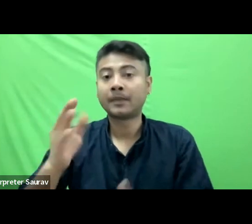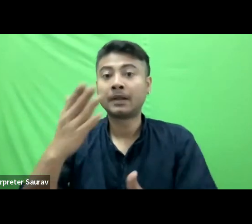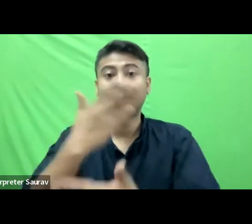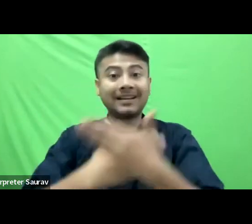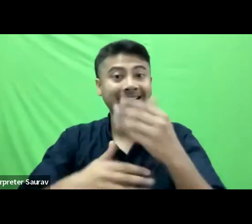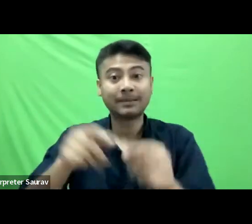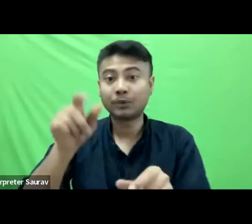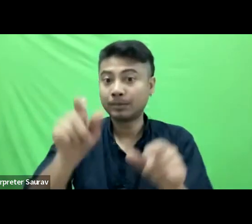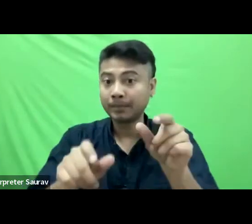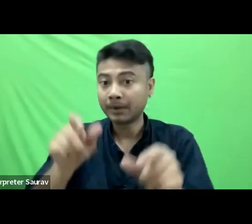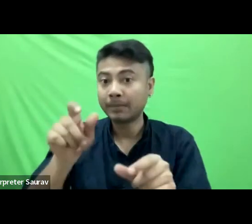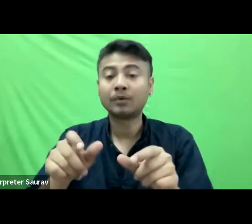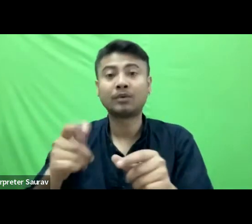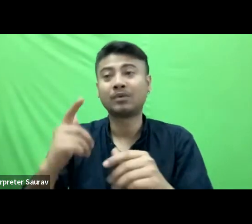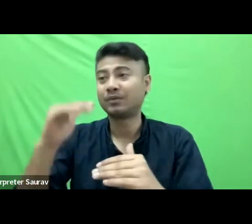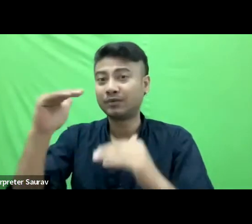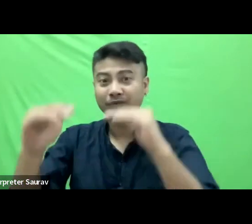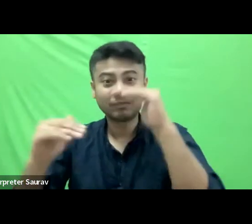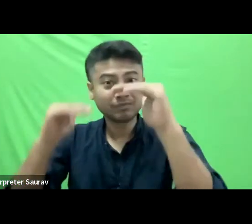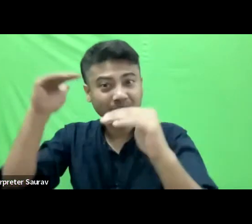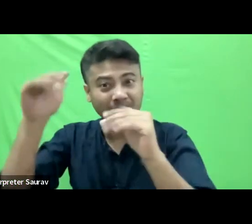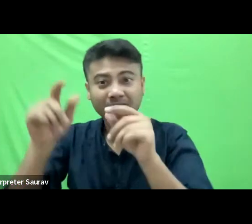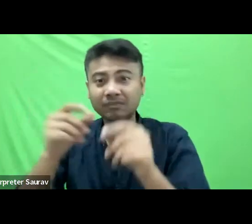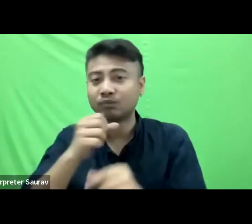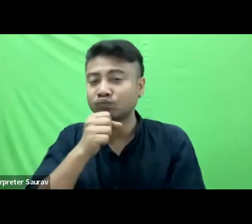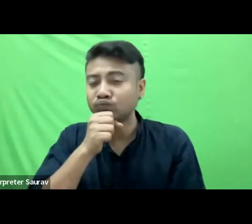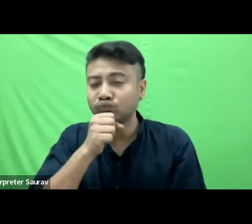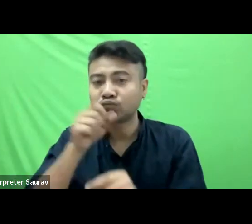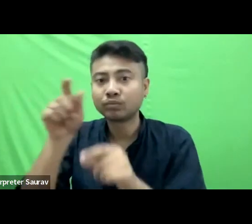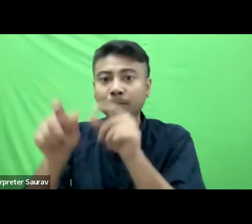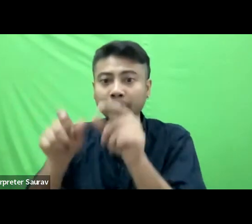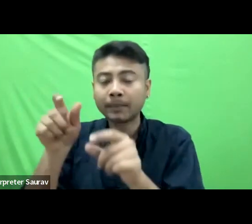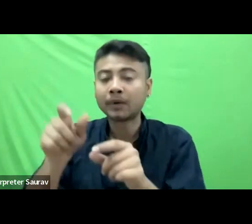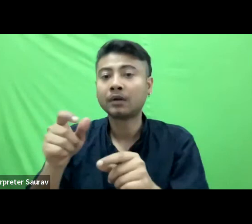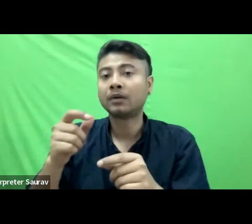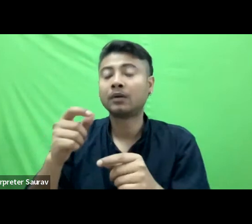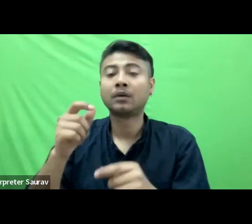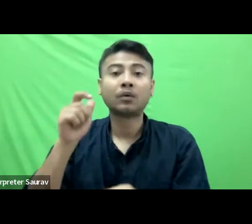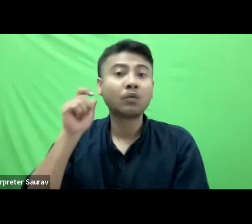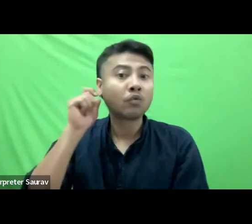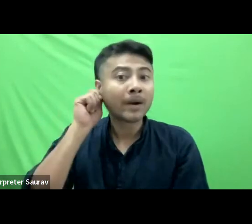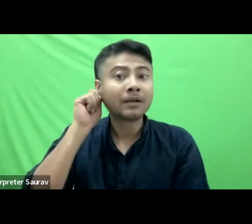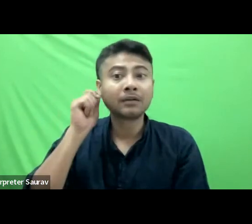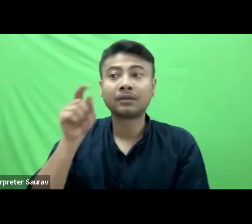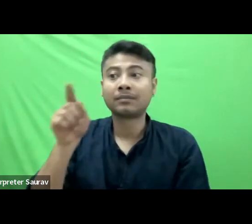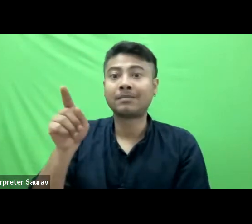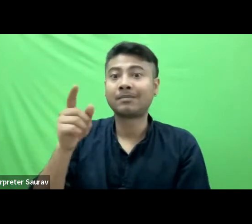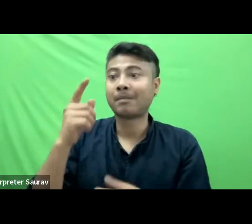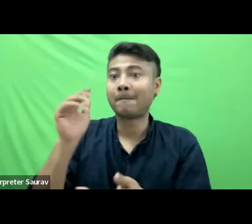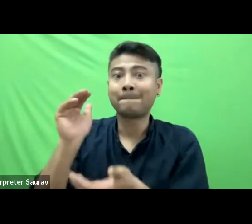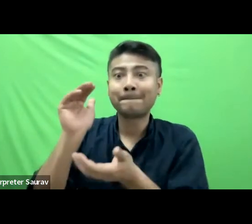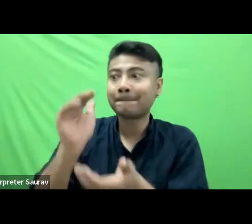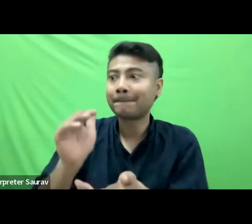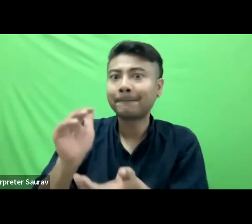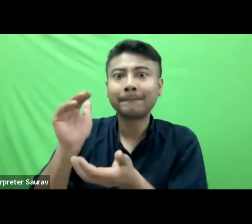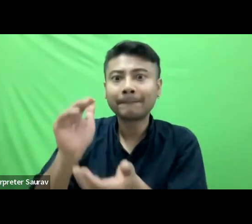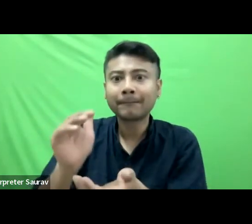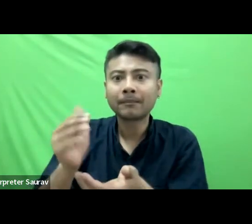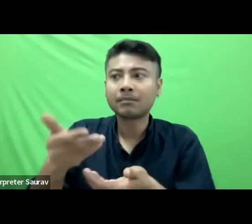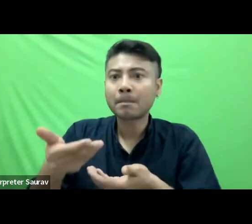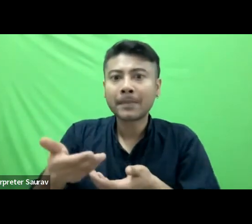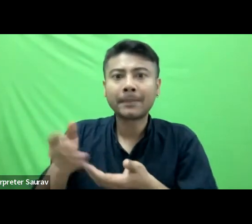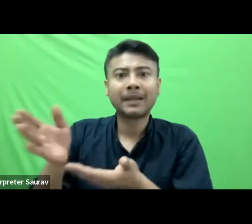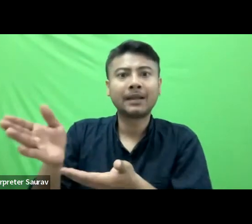to mothers, they were able to participate in sort of identifying